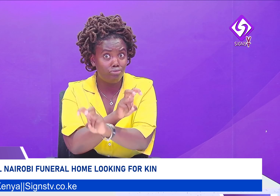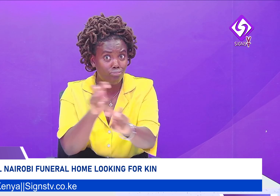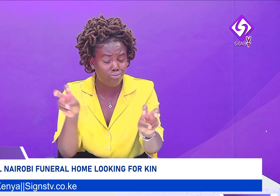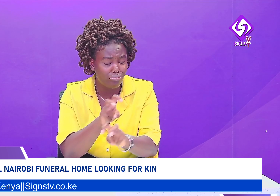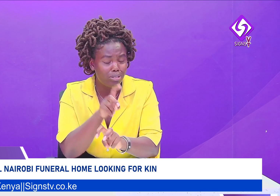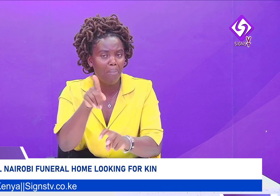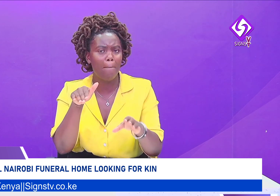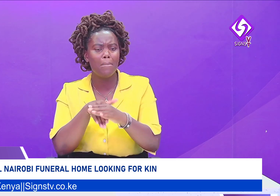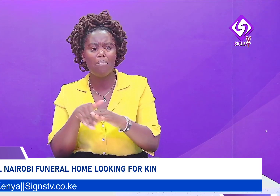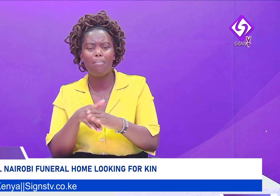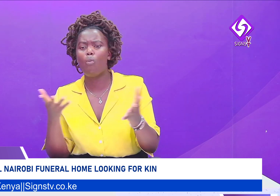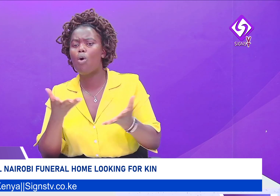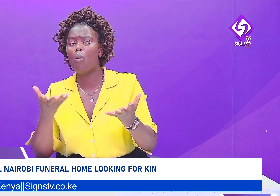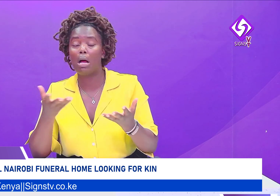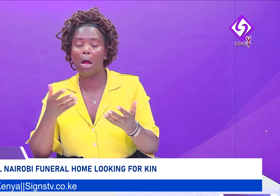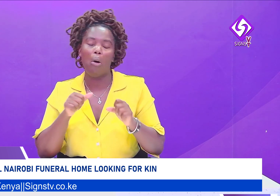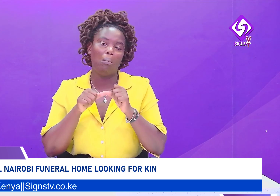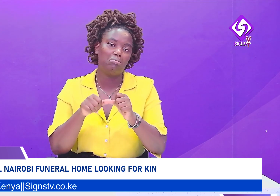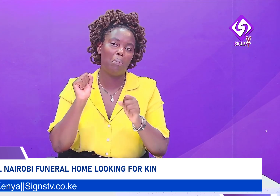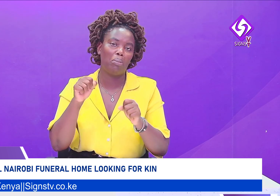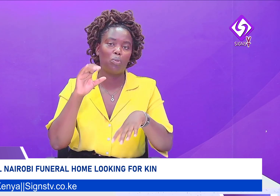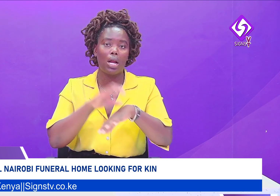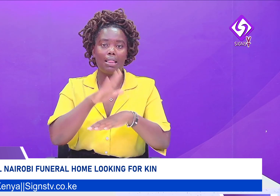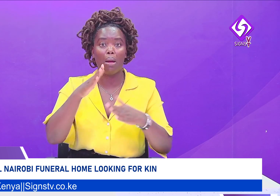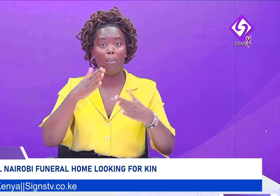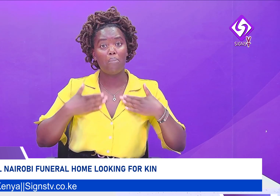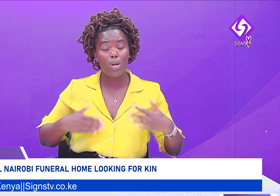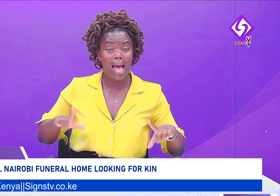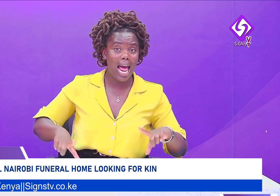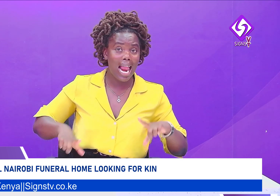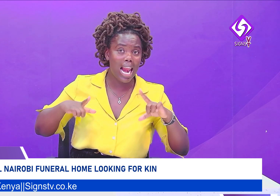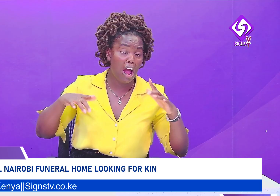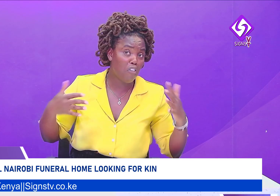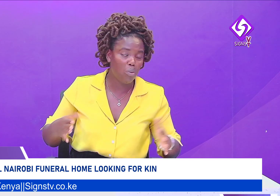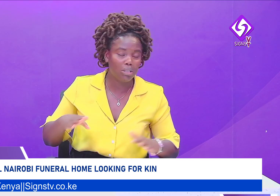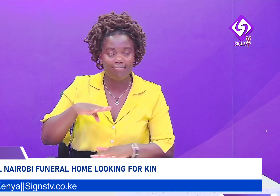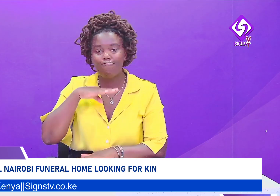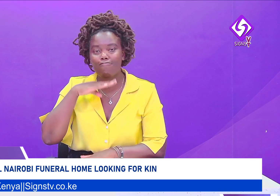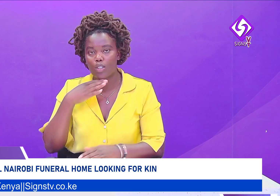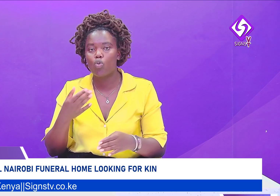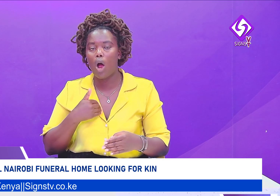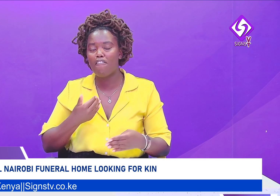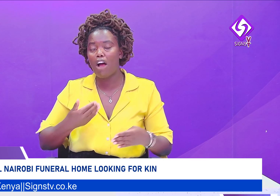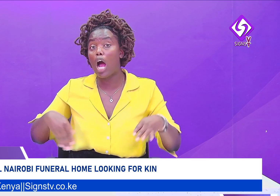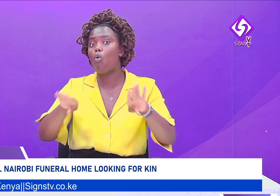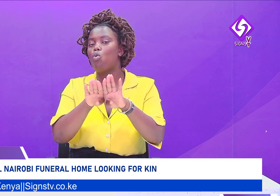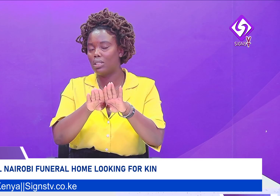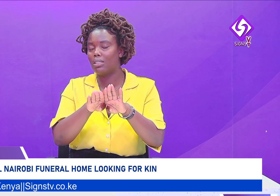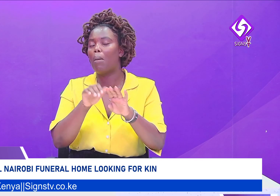families will get their kins and their family members as soon as possible, whether they are alive or